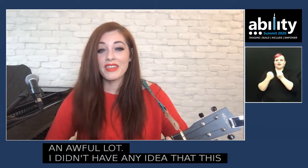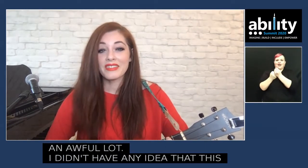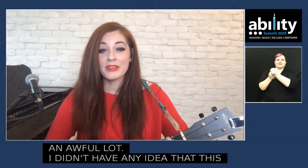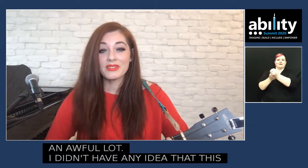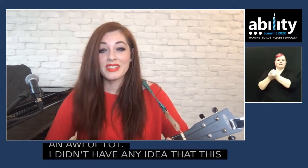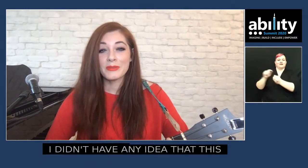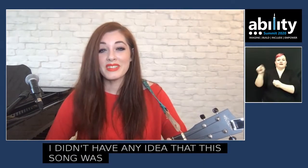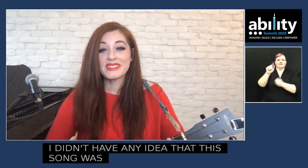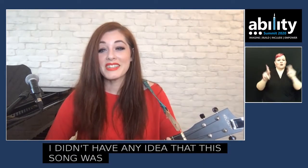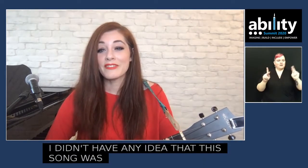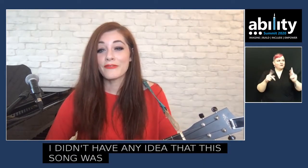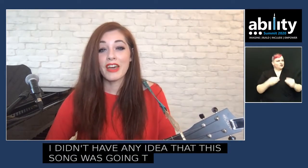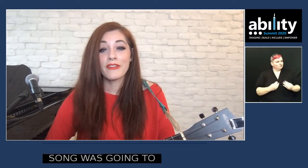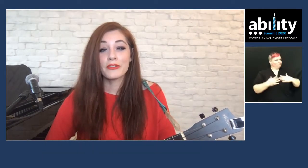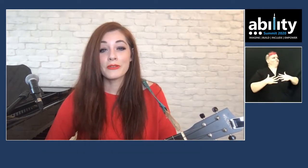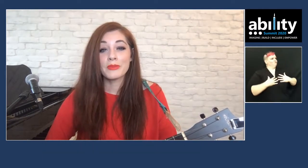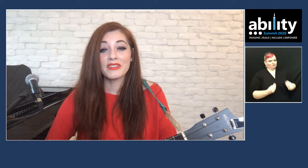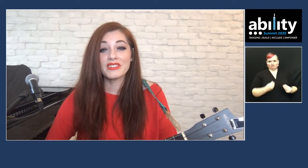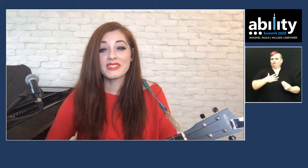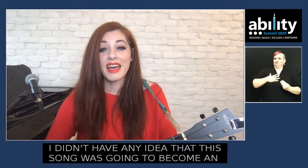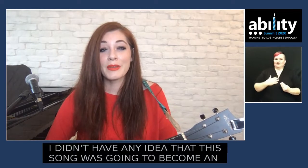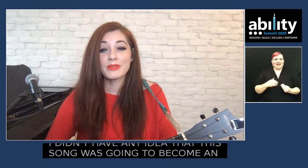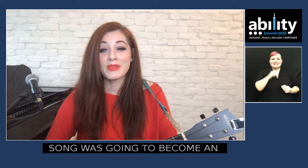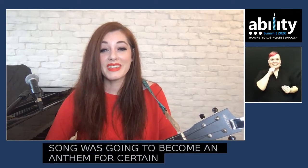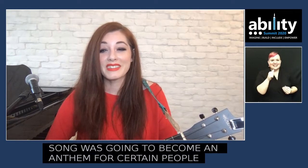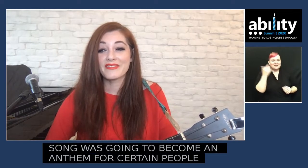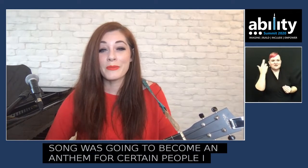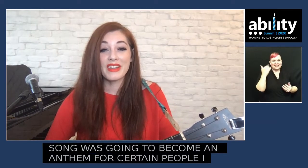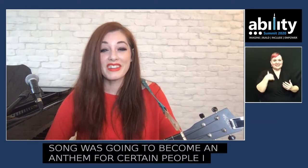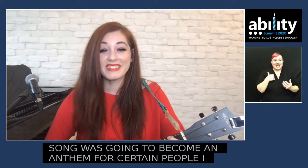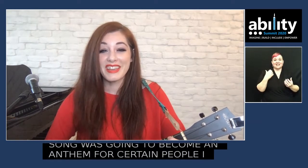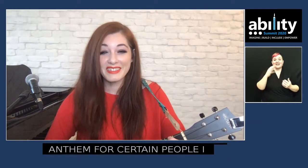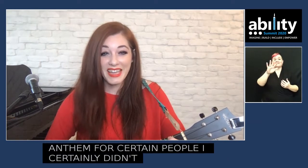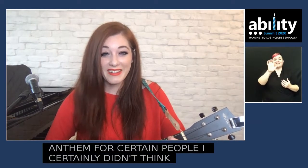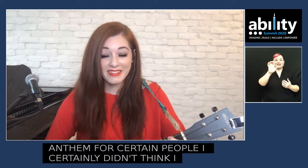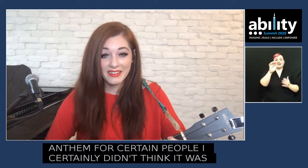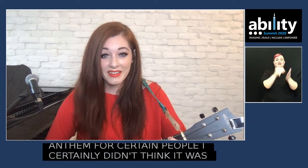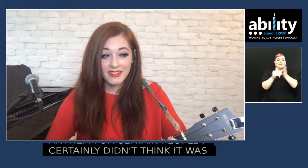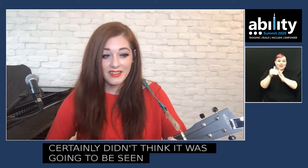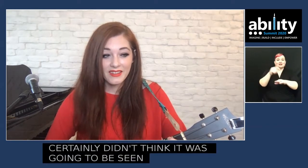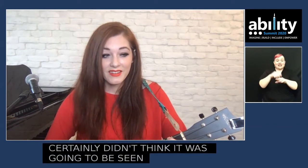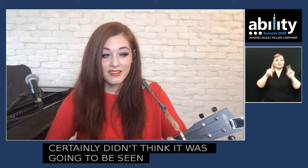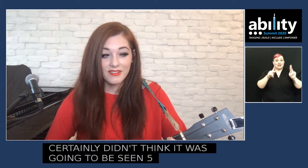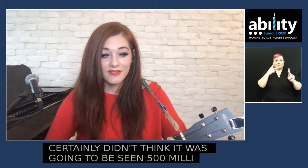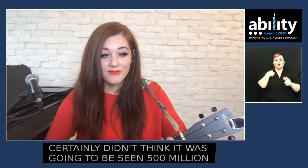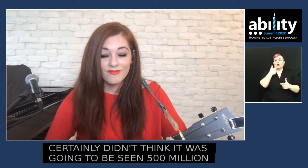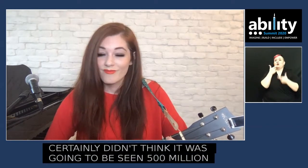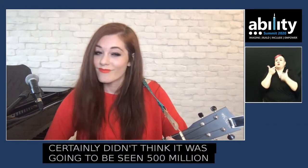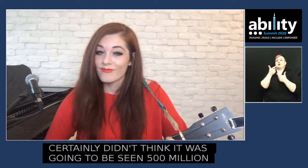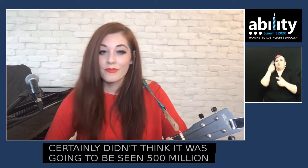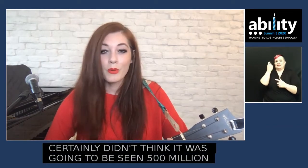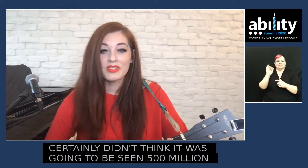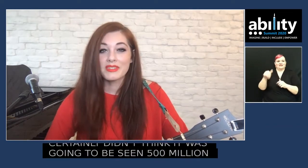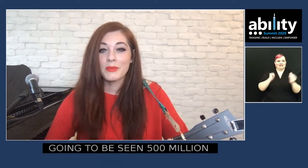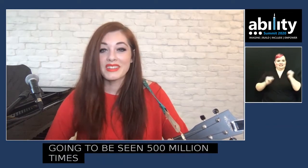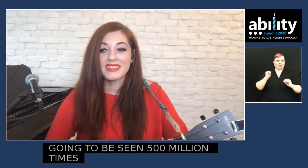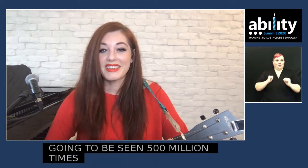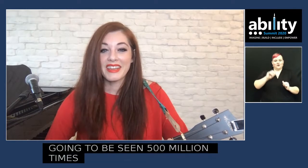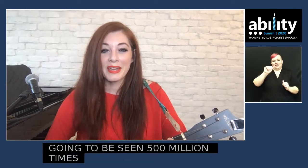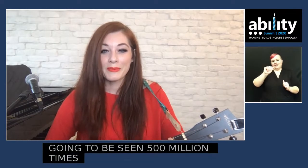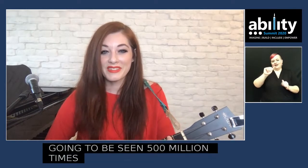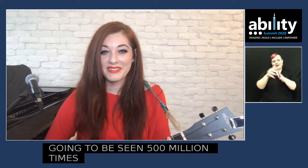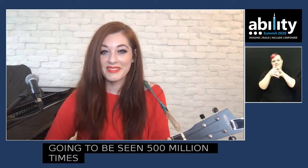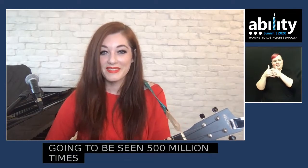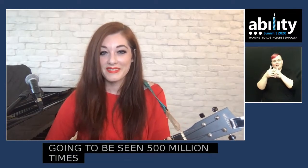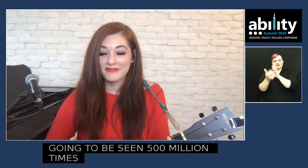certainly didn't think that it was going to be seen 500 million times because of America's Got Talent. But what's the best